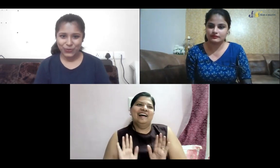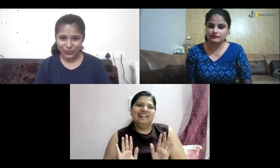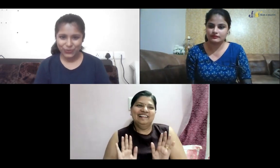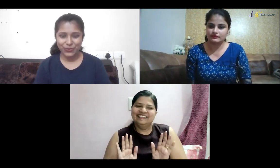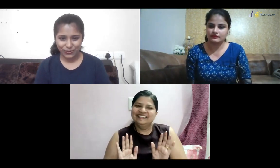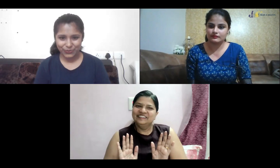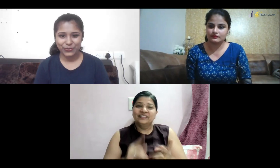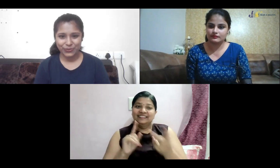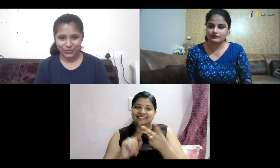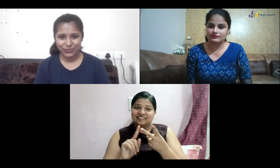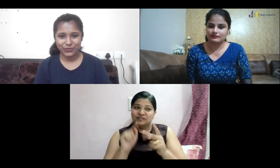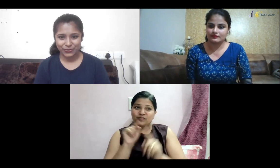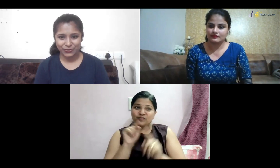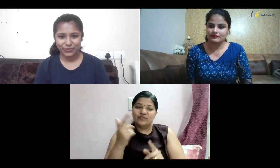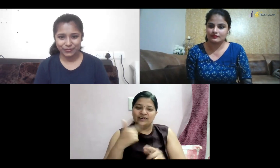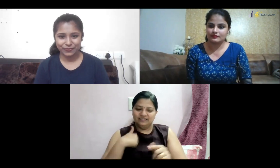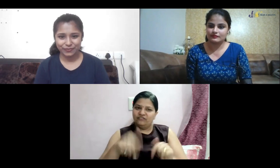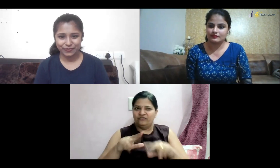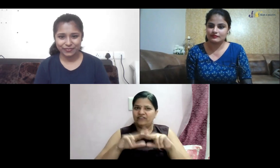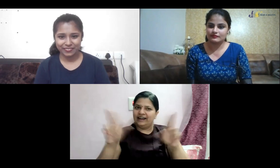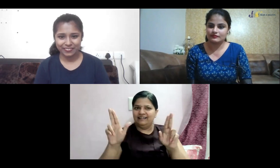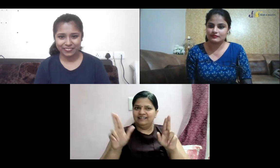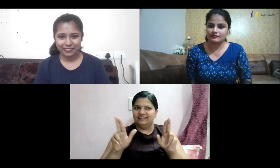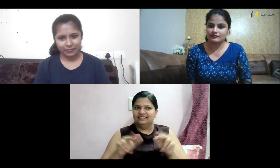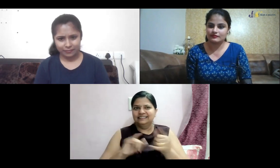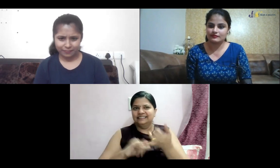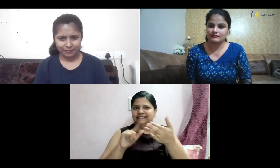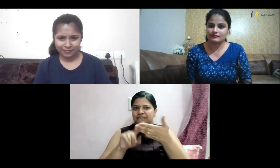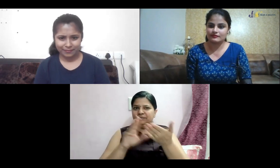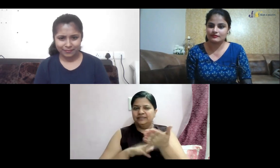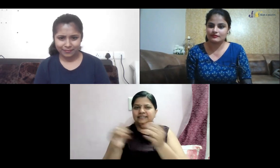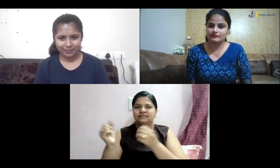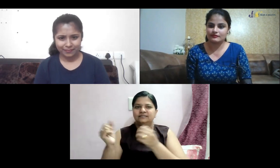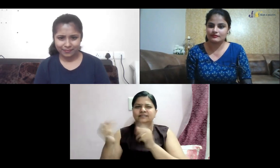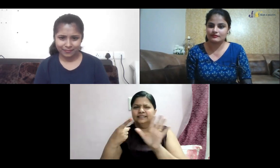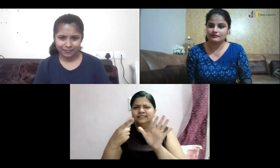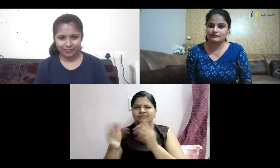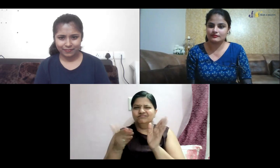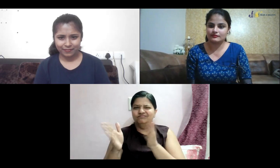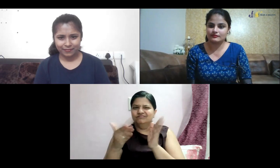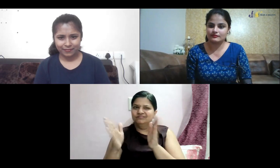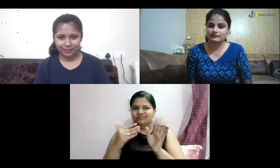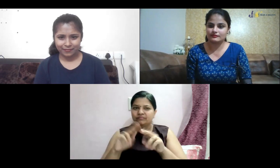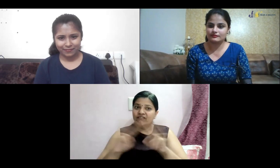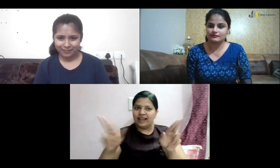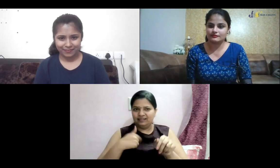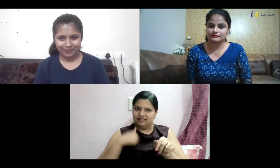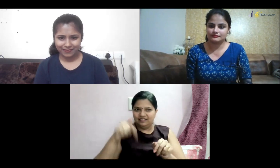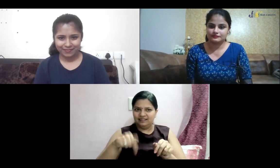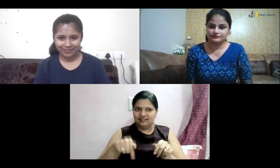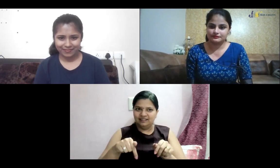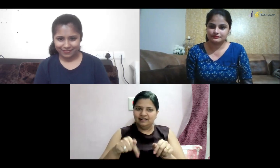double responsibility I have to take, right? And second point, like this is my final semester, the sixth